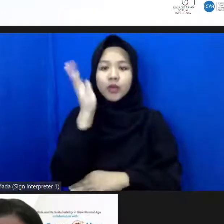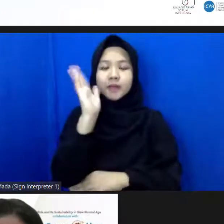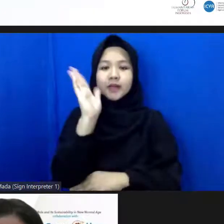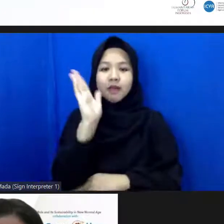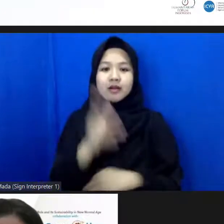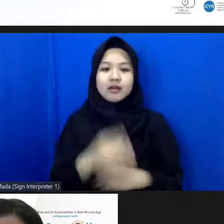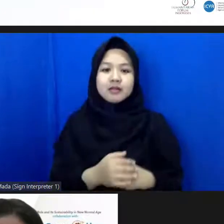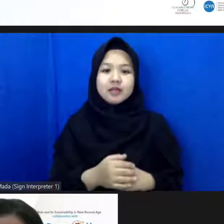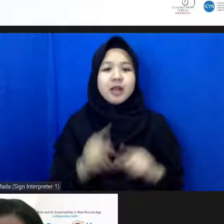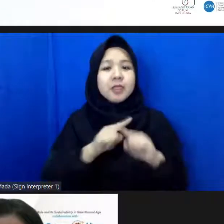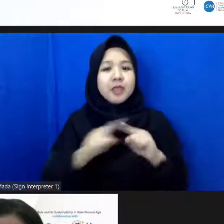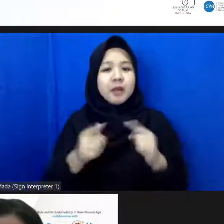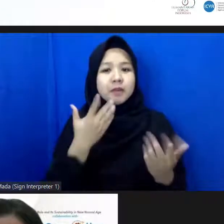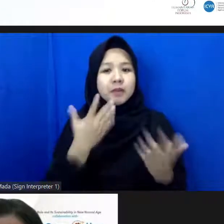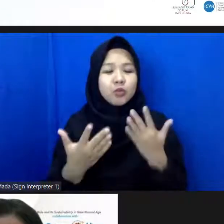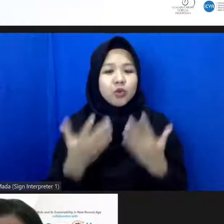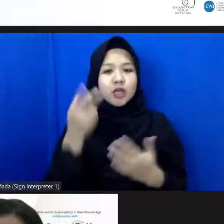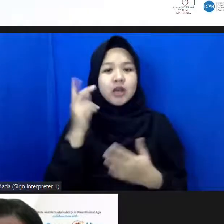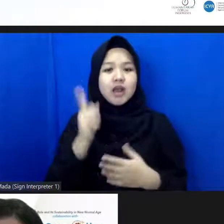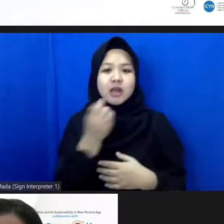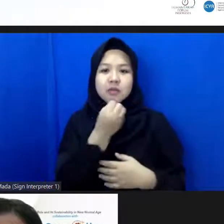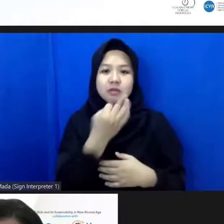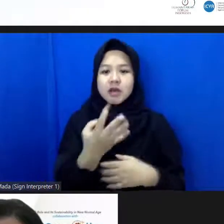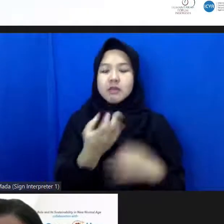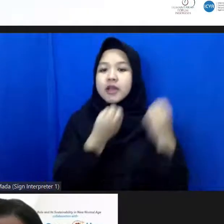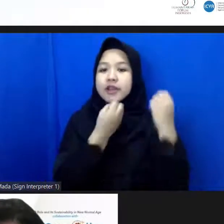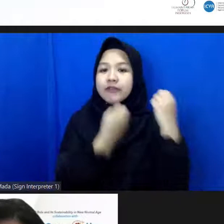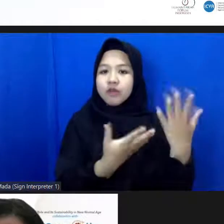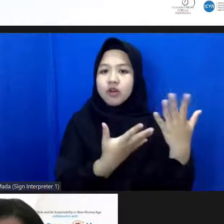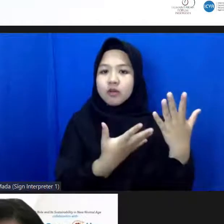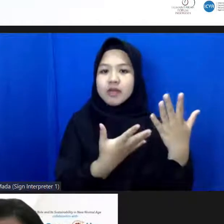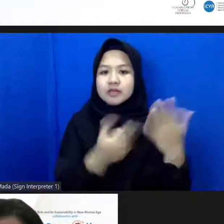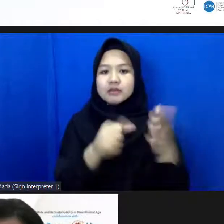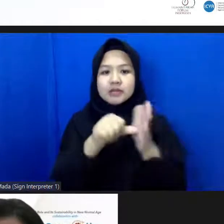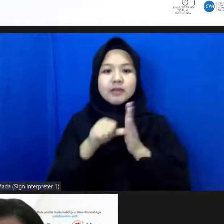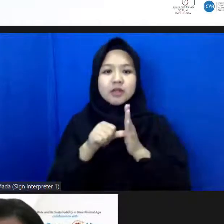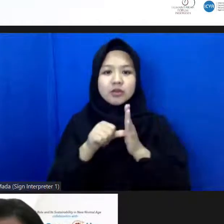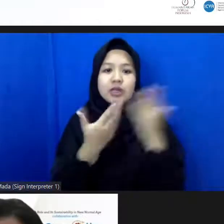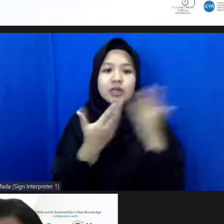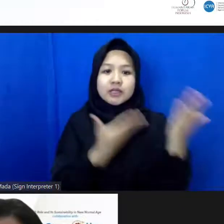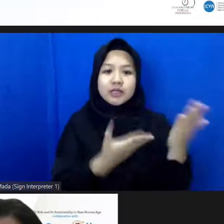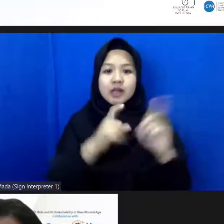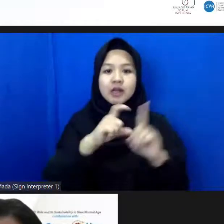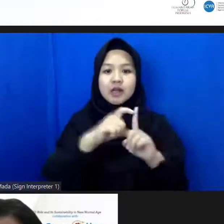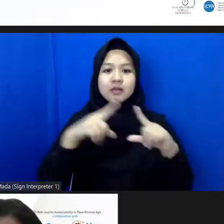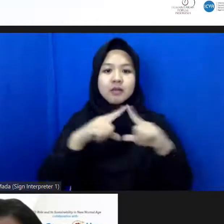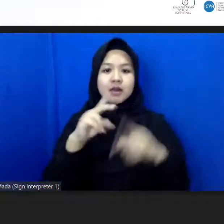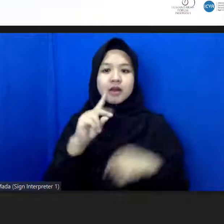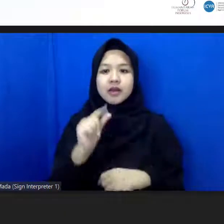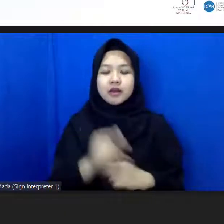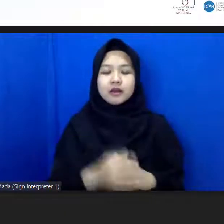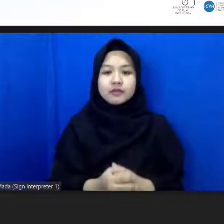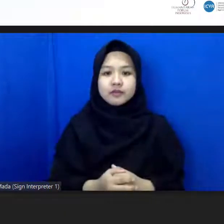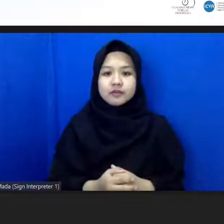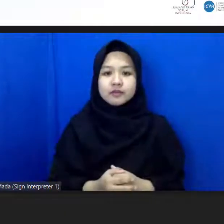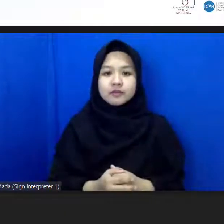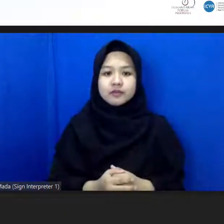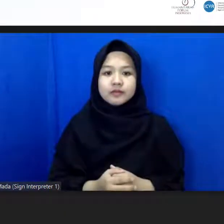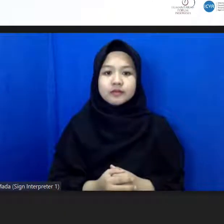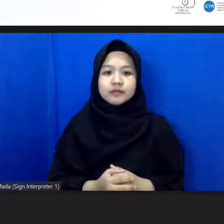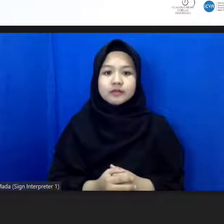procedures, but maybe for some few of you, it will be helpful. So Mbak Dear, you may have the floor. Thank